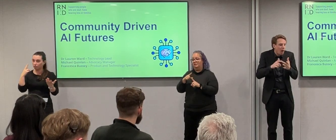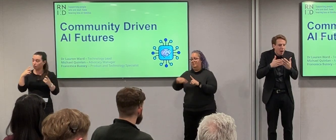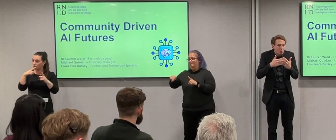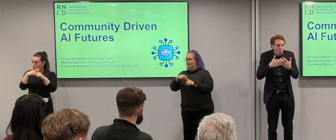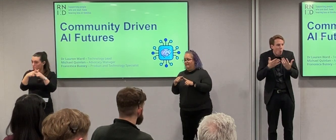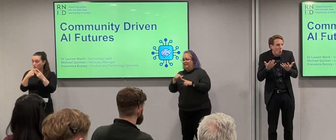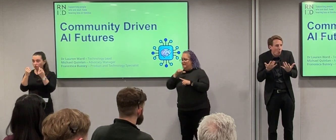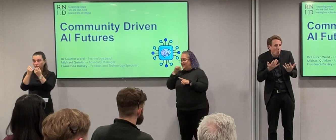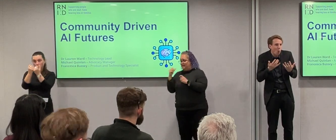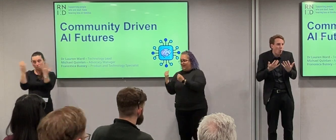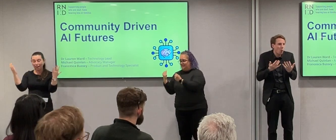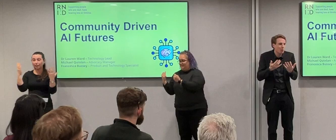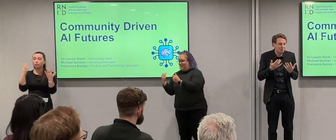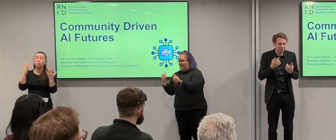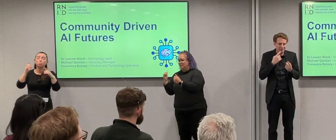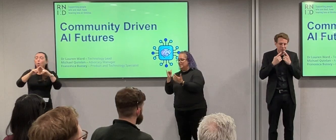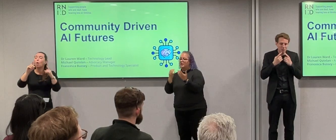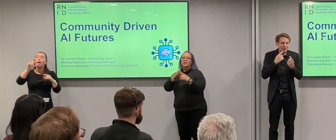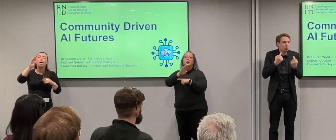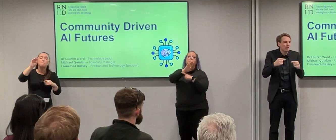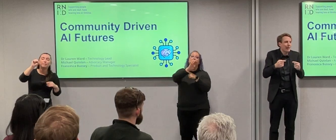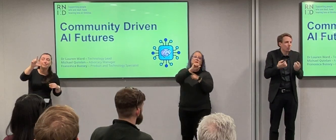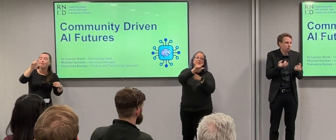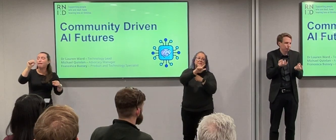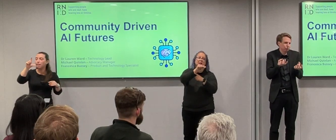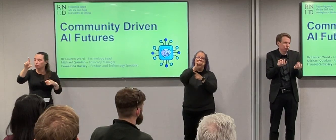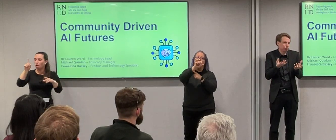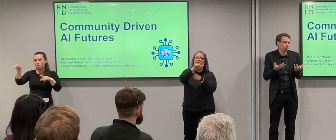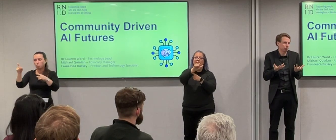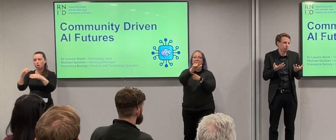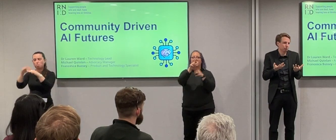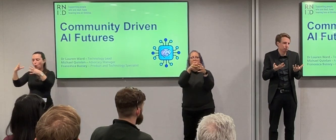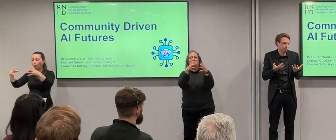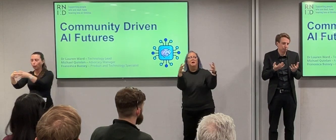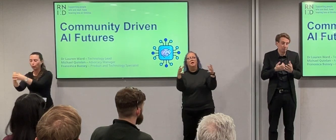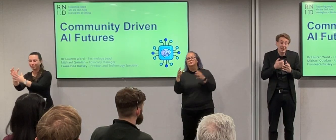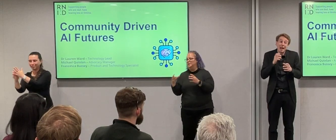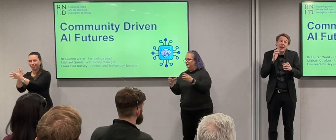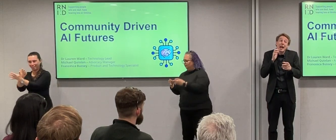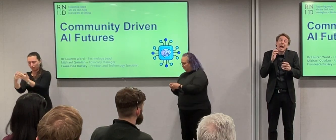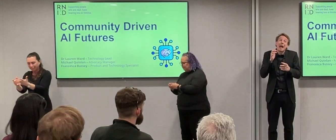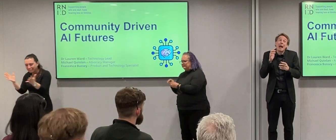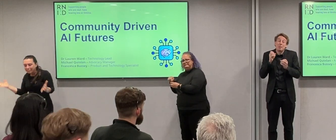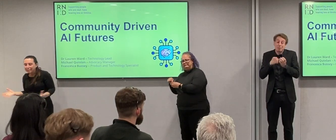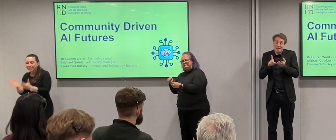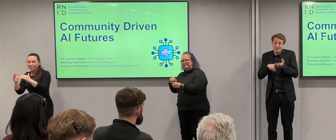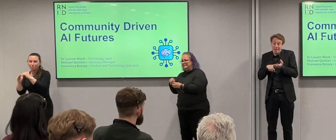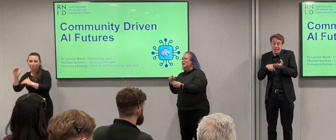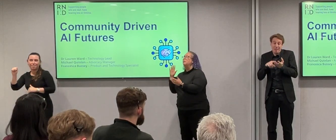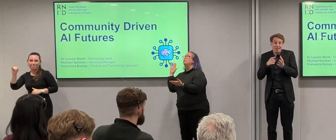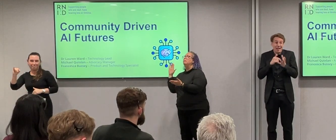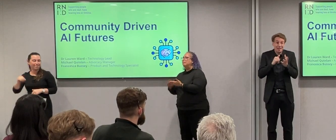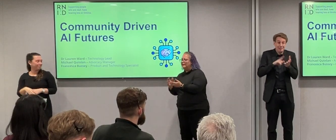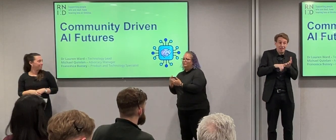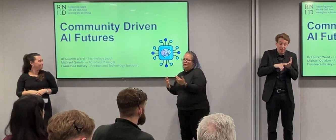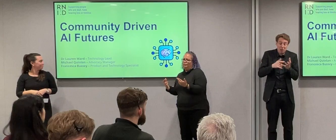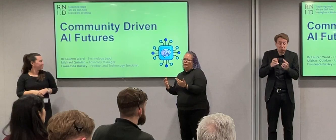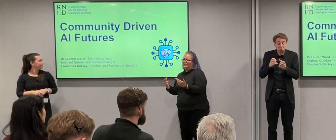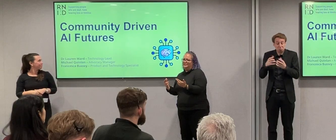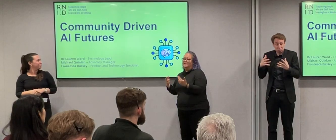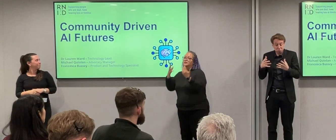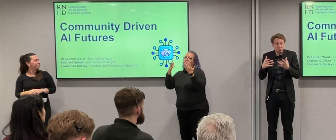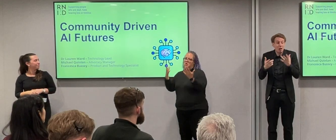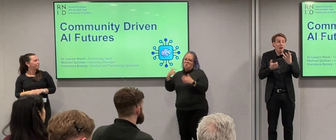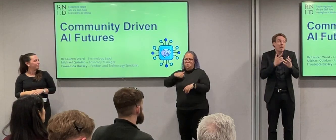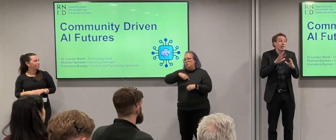from majority sign languages like BSL and ASL. And also we know that we